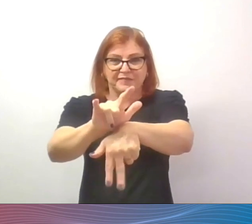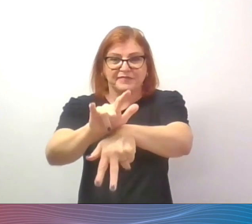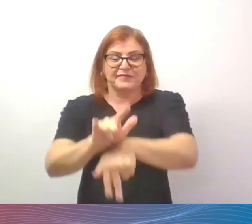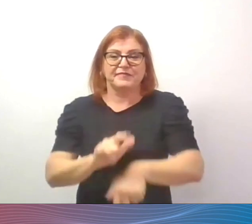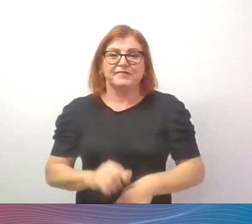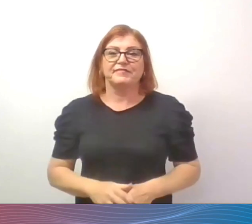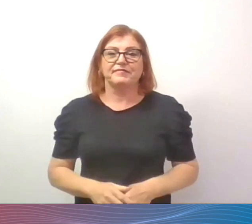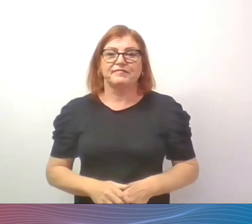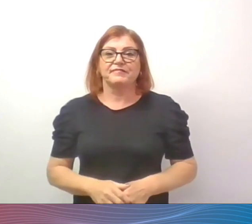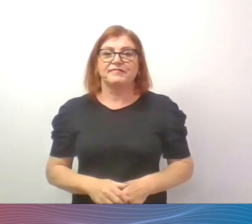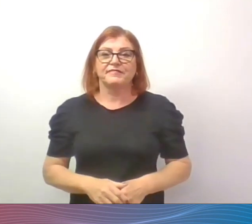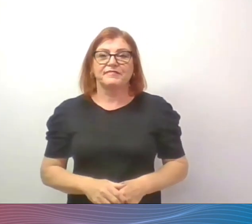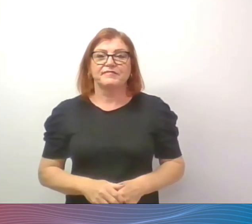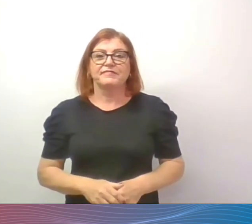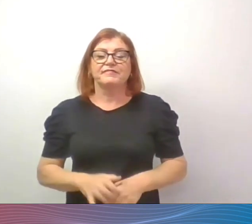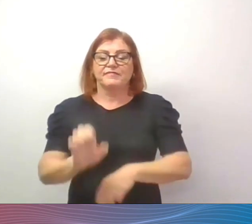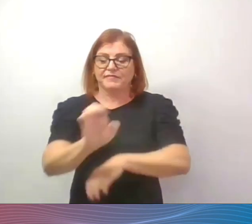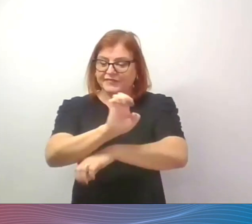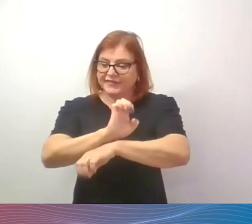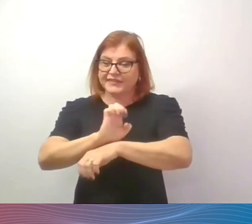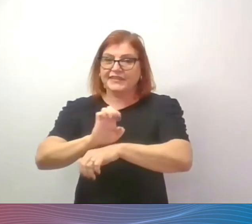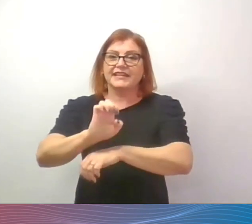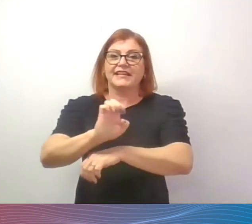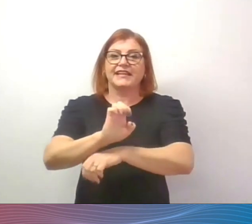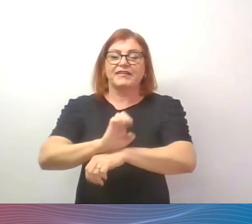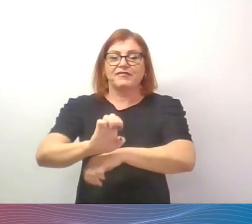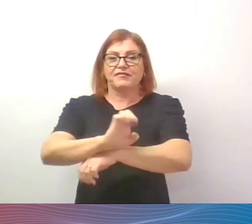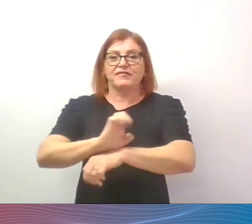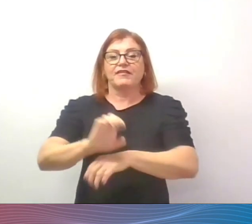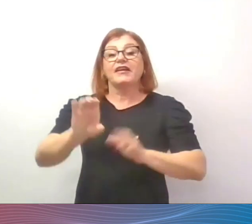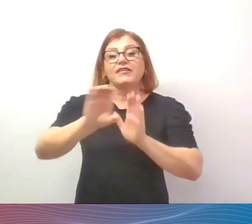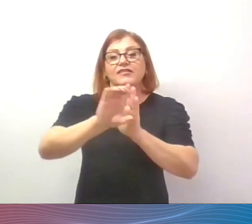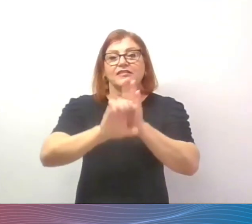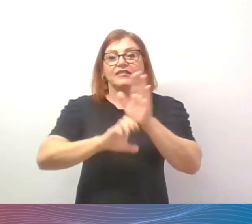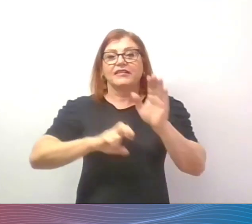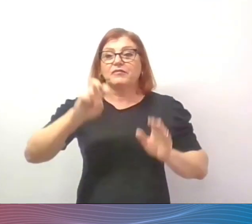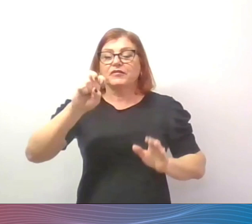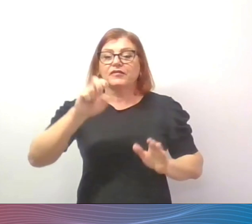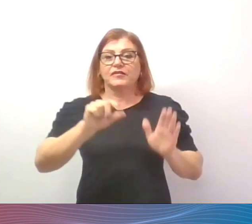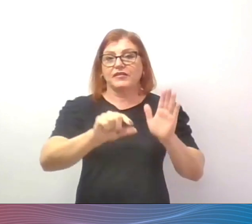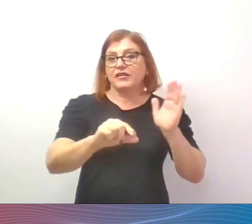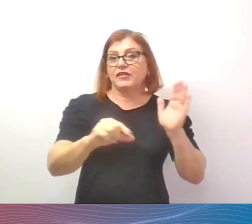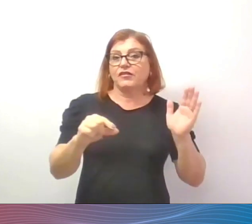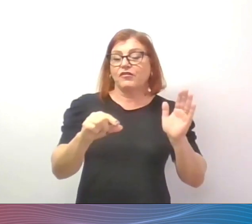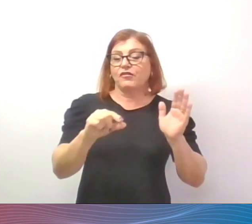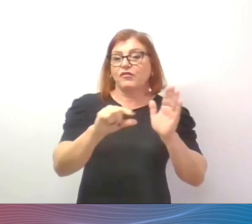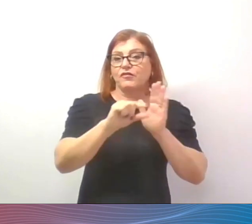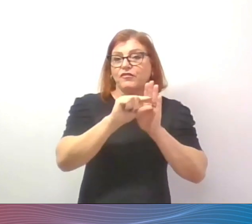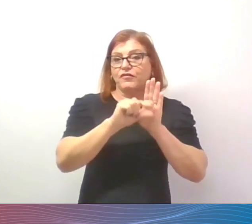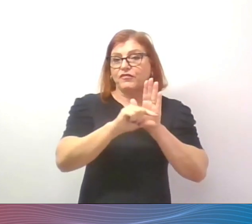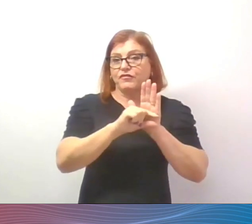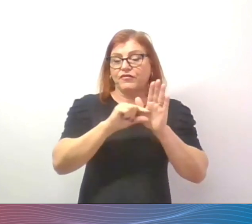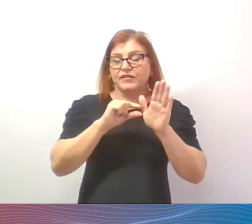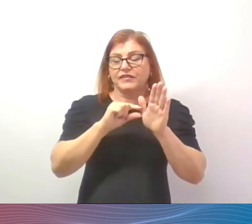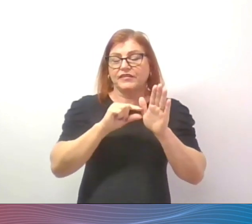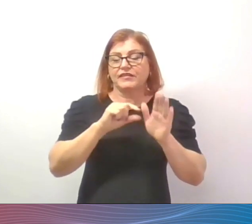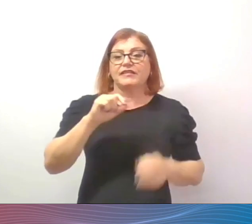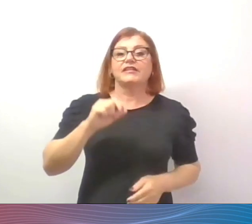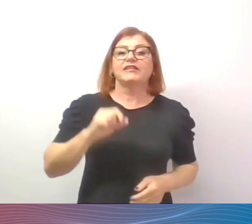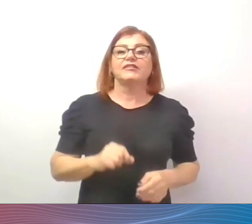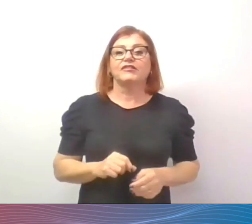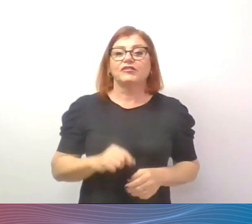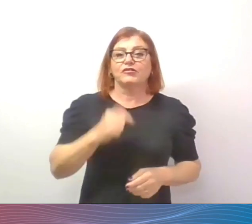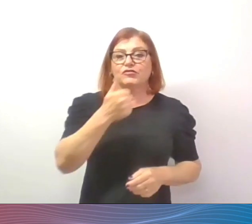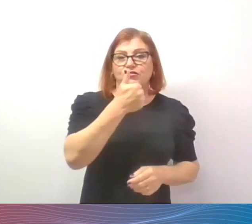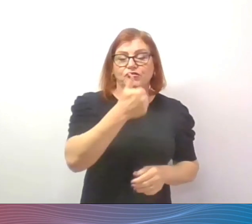é Efésios capítulo 5, de versículo 1 até o versículo 7. And the scripture reading is Ephesians